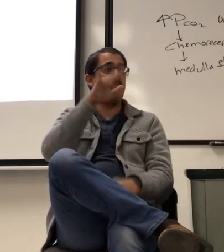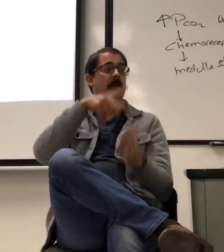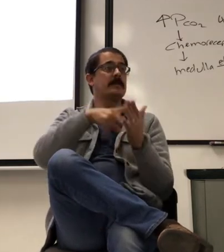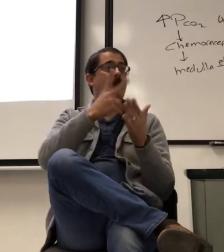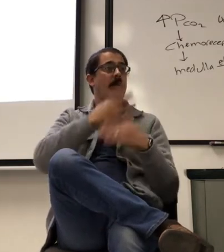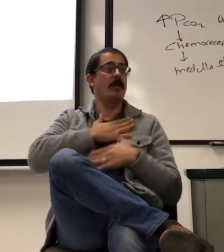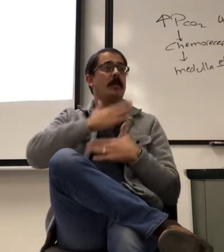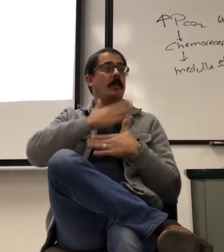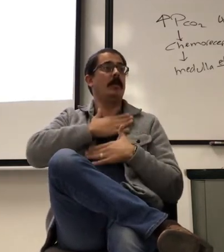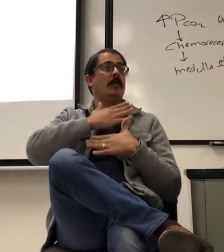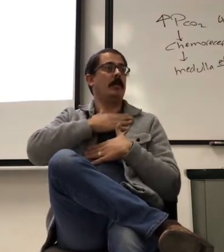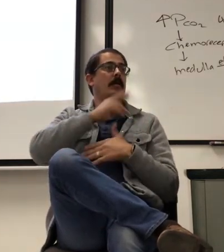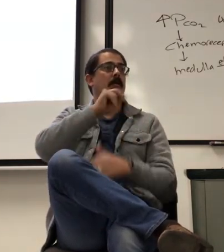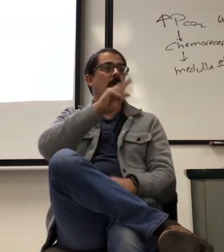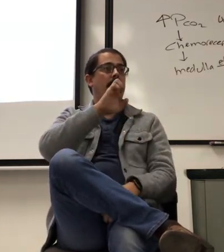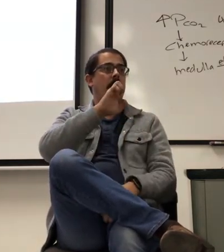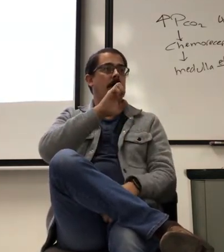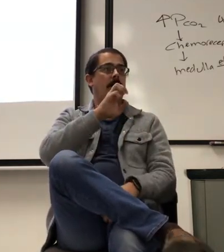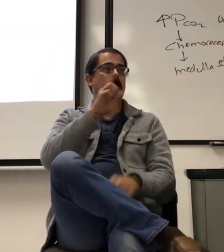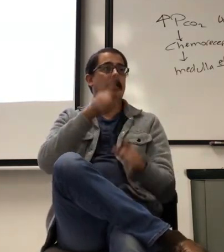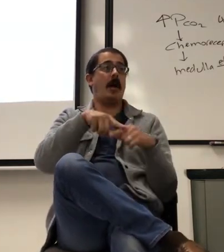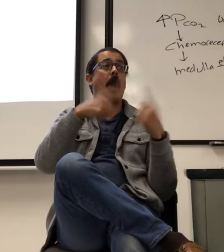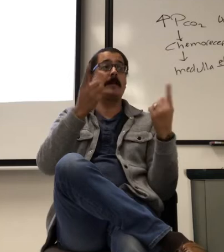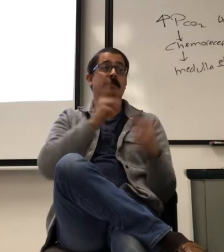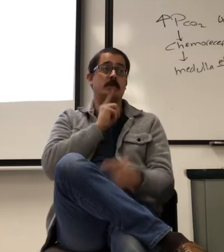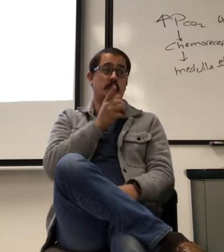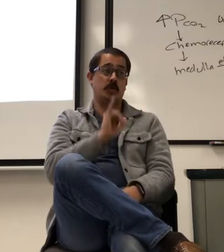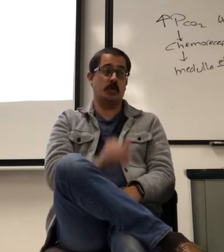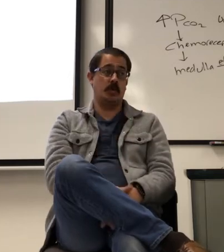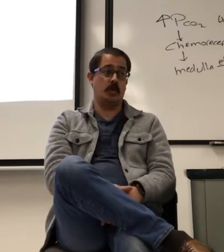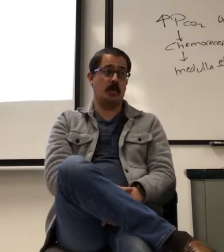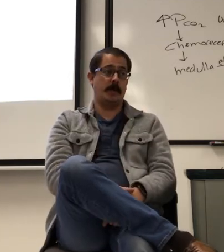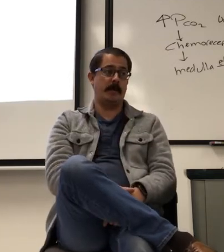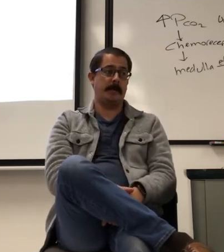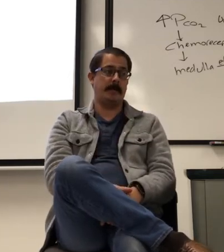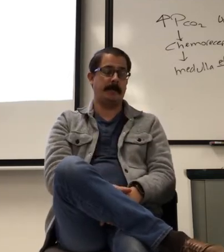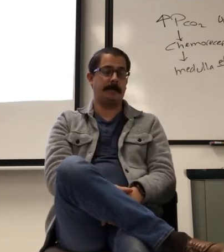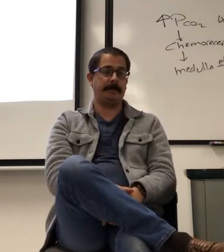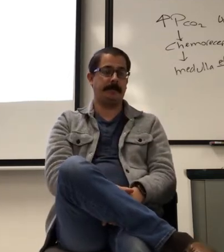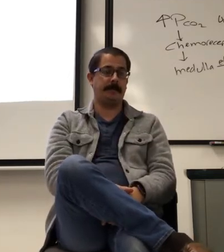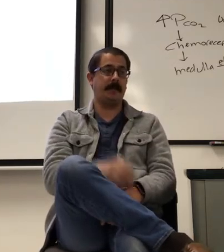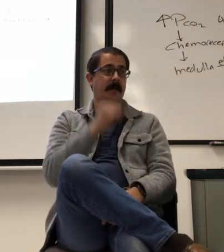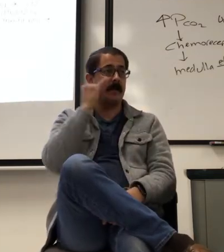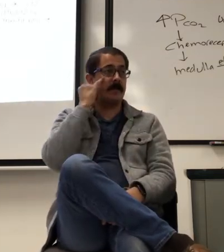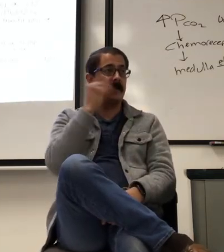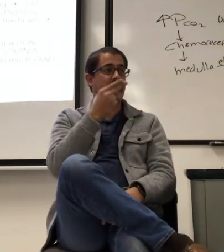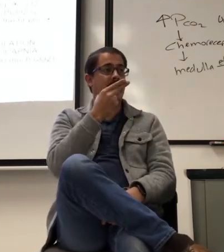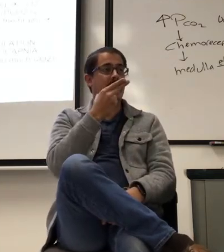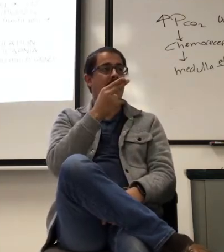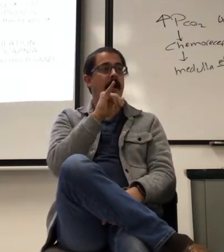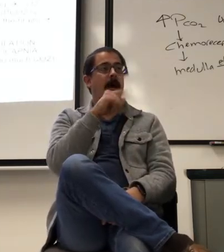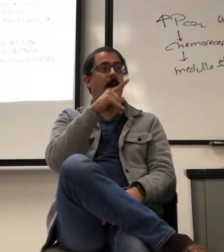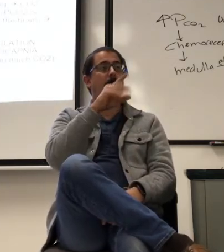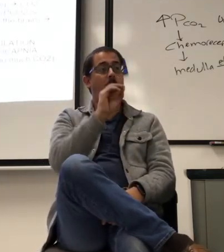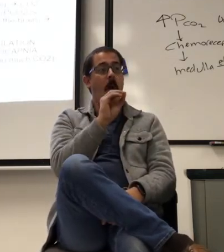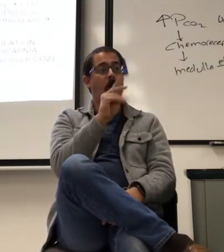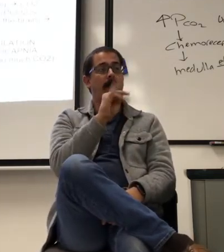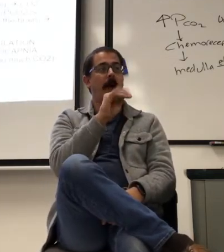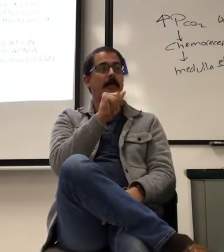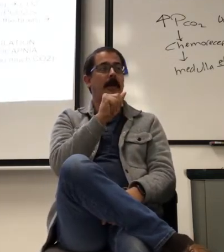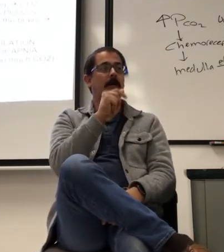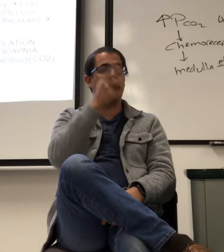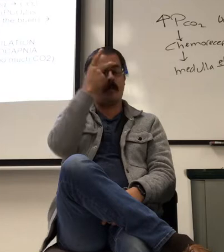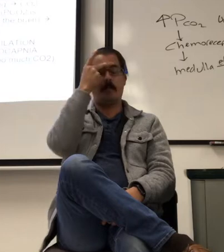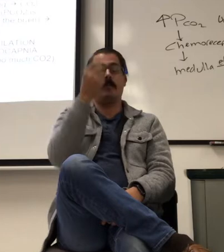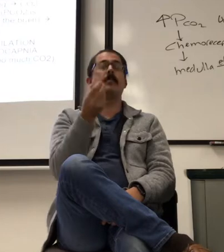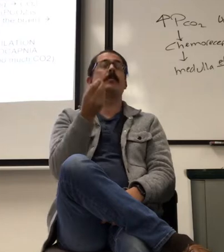rate. However, the reverse is true. if hypocapnia occurs, you might faint, you might pass